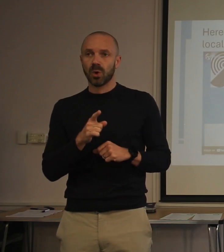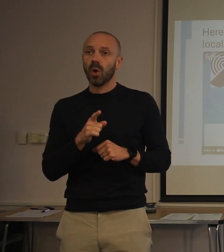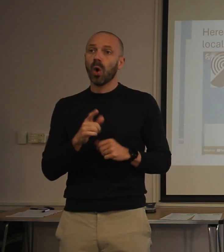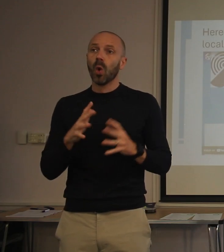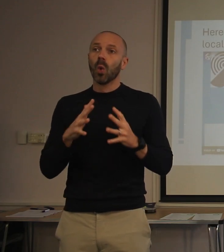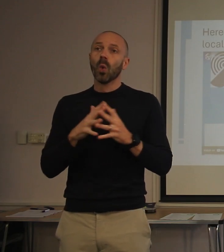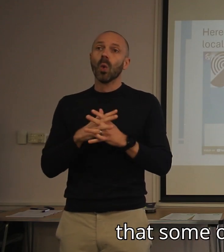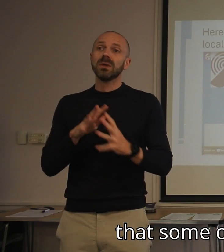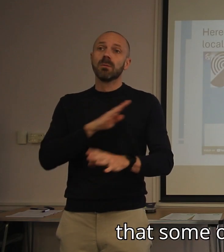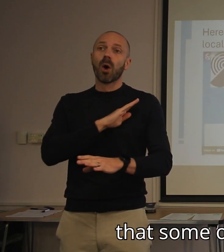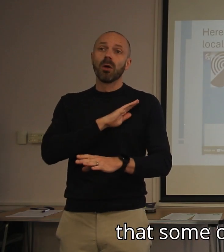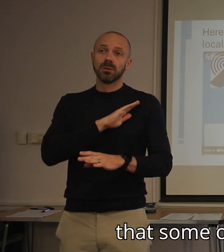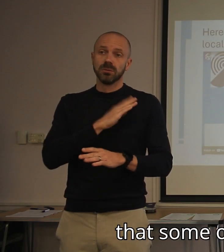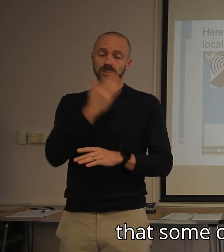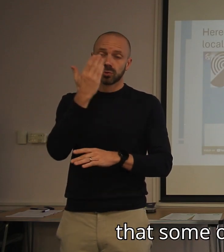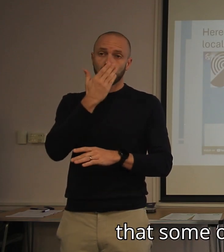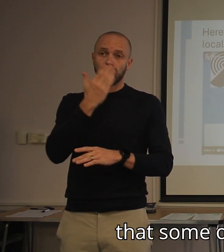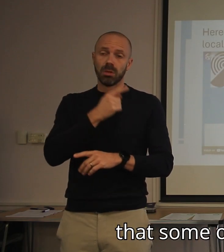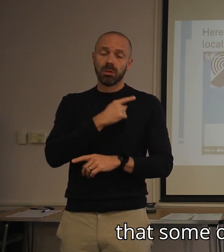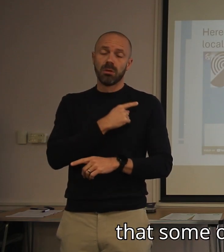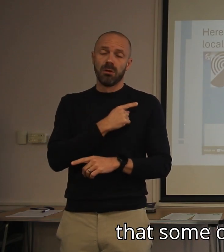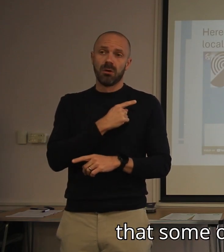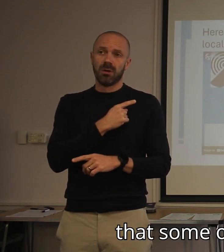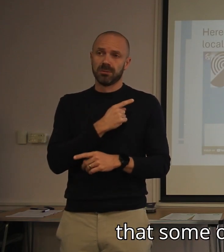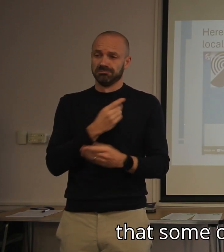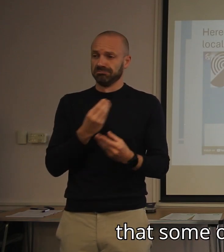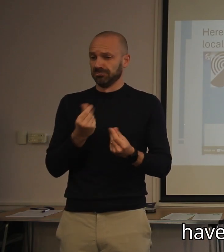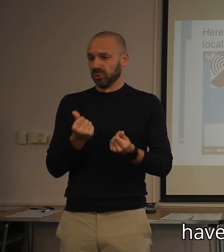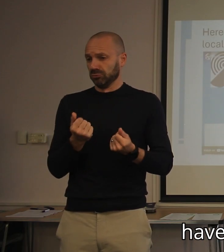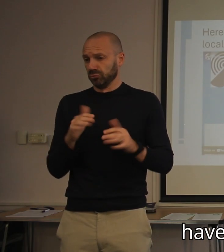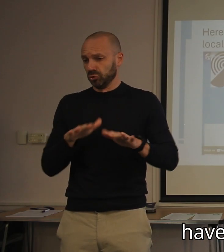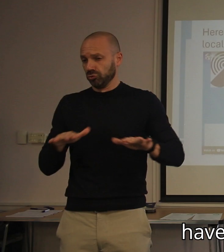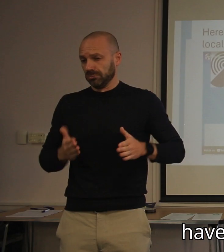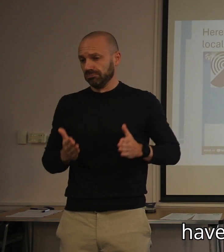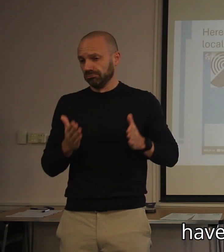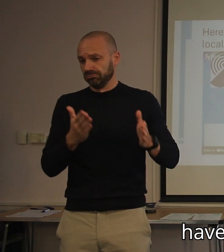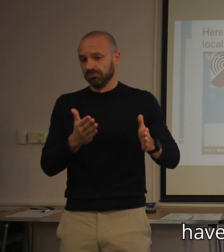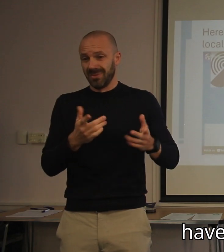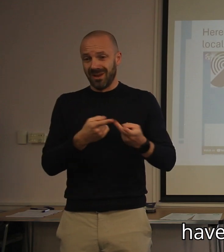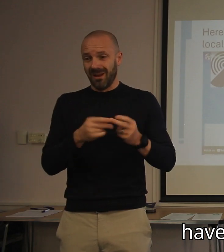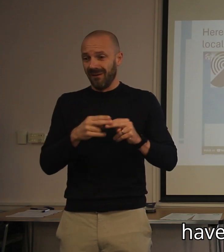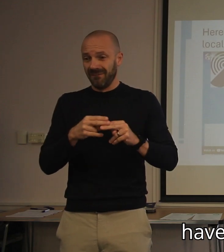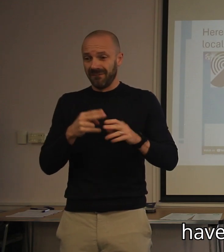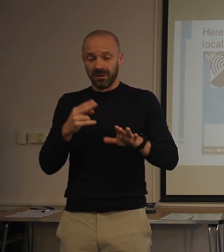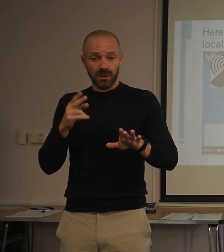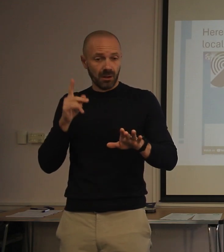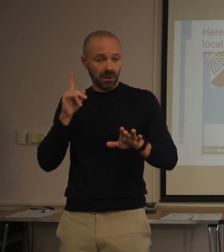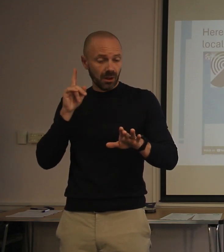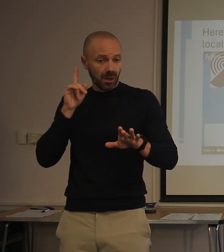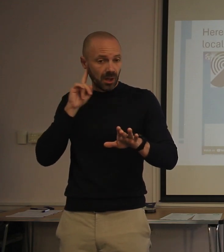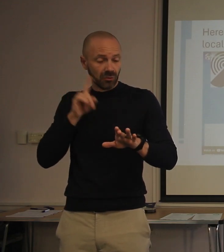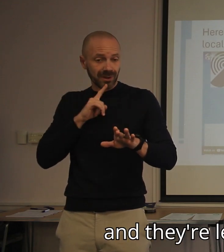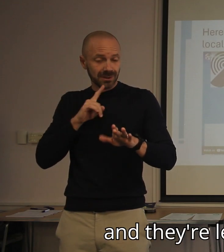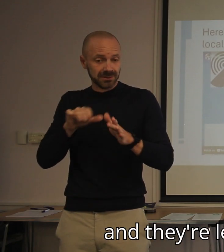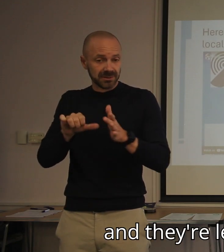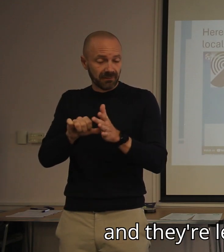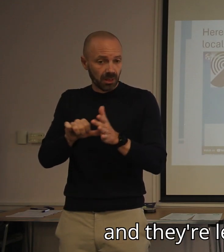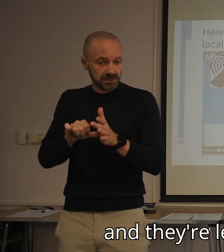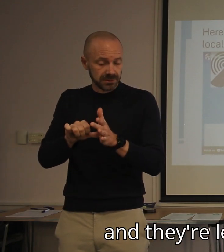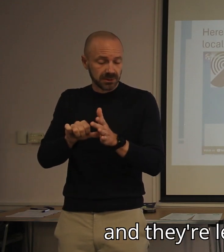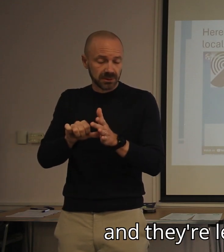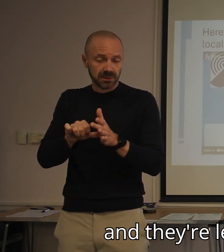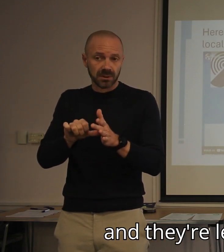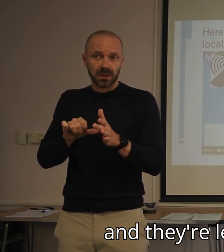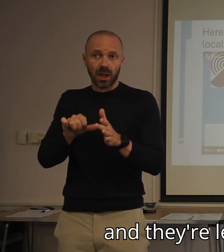School, that some of our children go to if they have a hearing difficulty, and